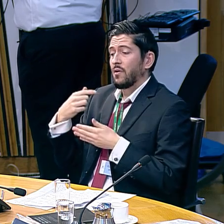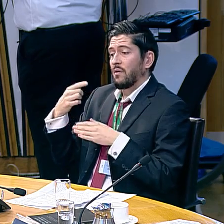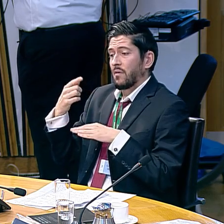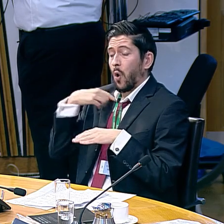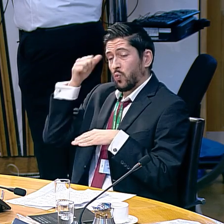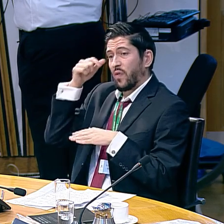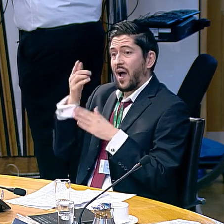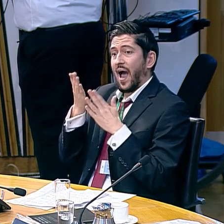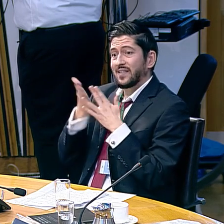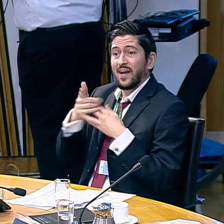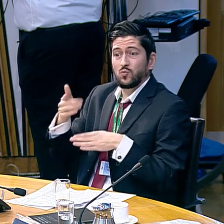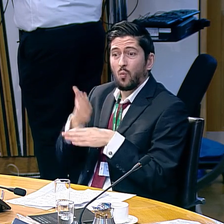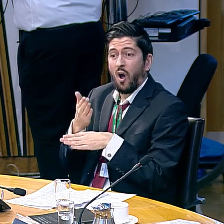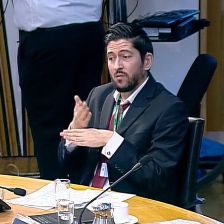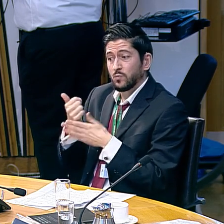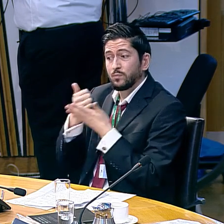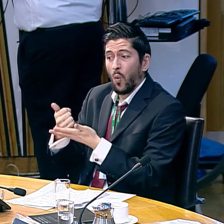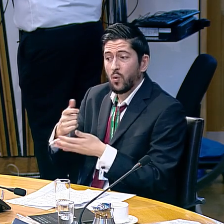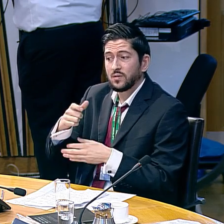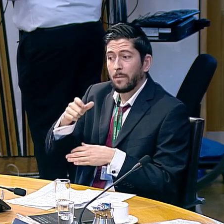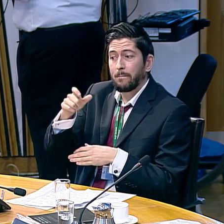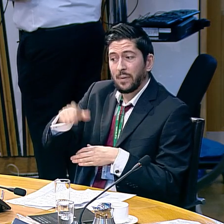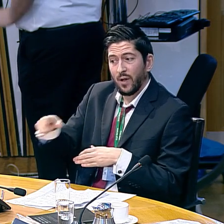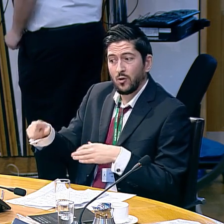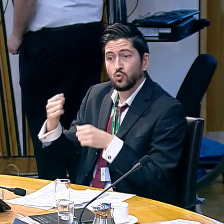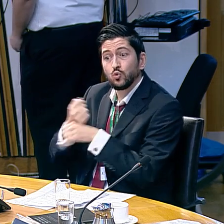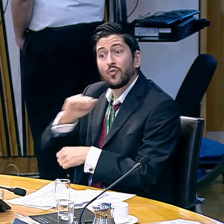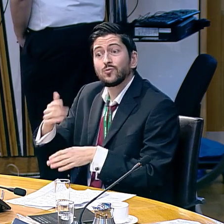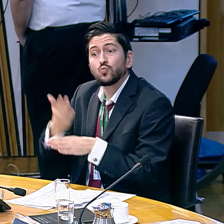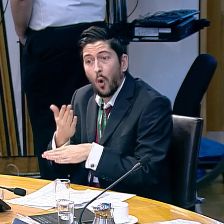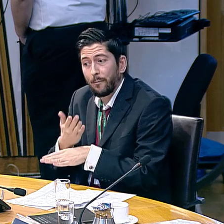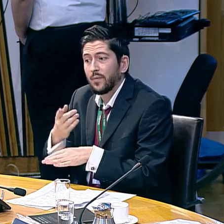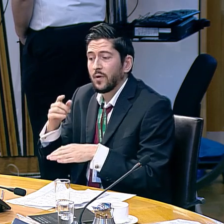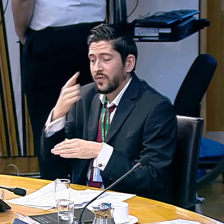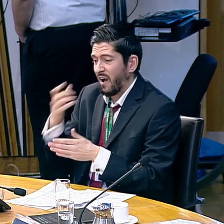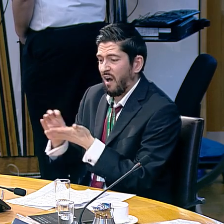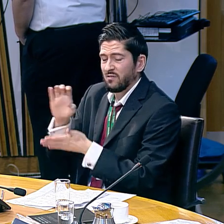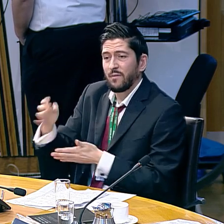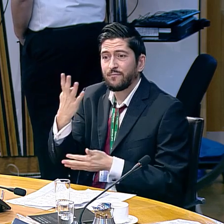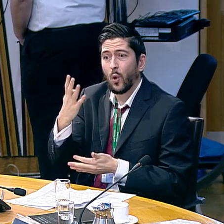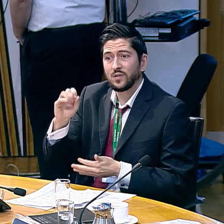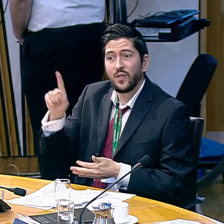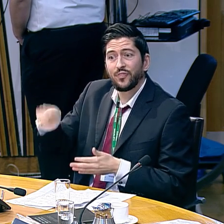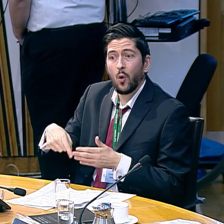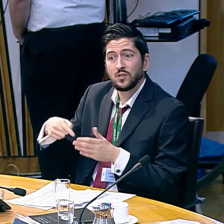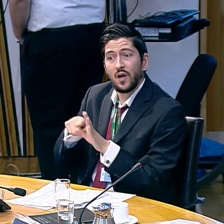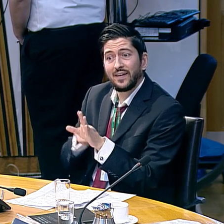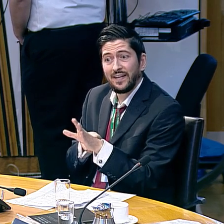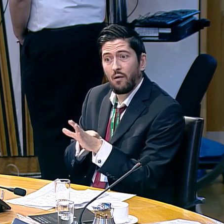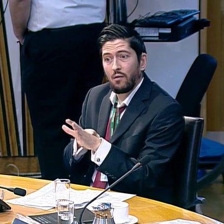me, working as an employment advisor, access to work to support is there to help people do their jobs. And they can